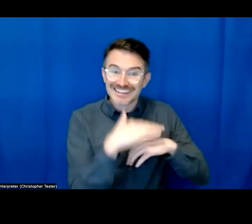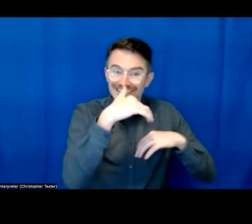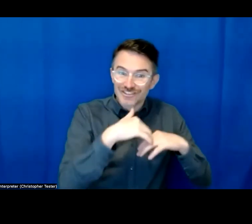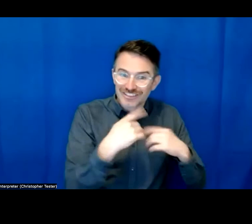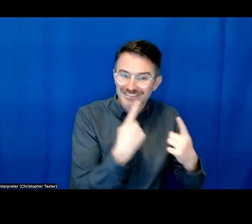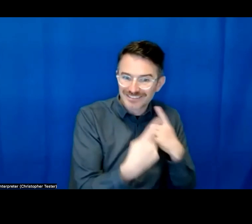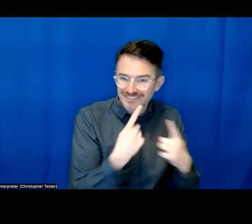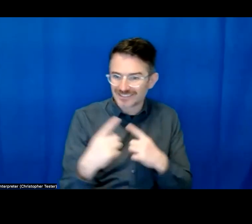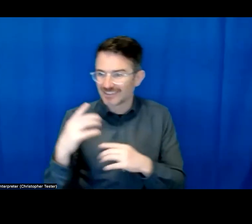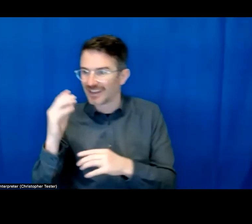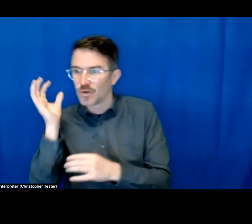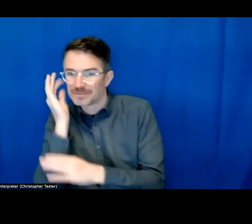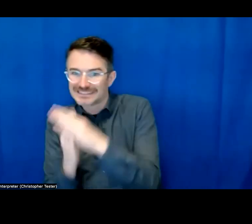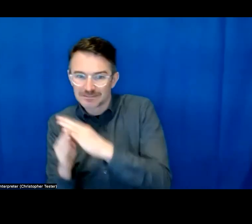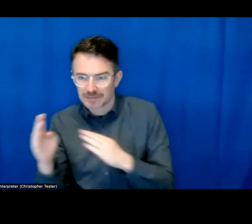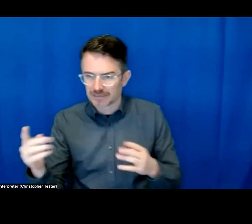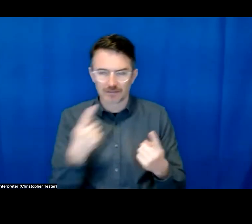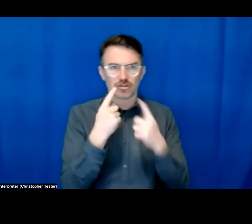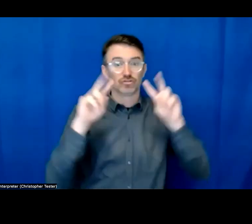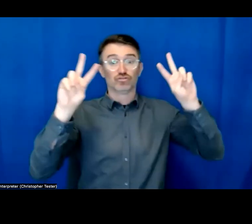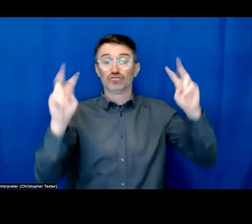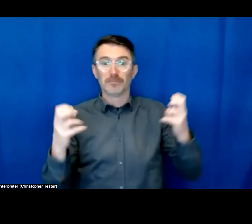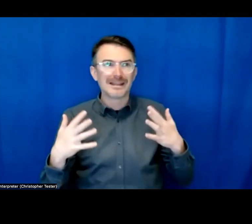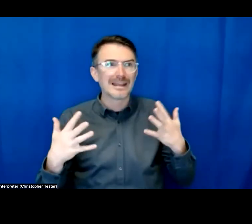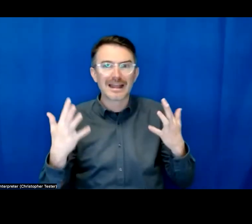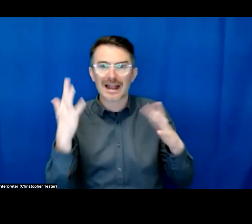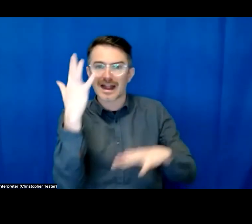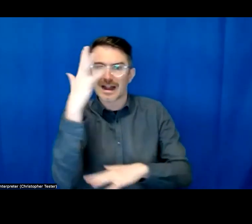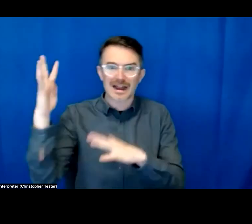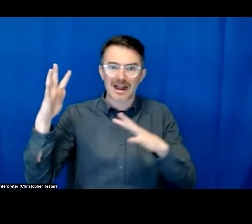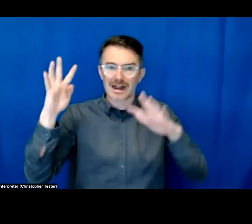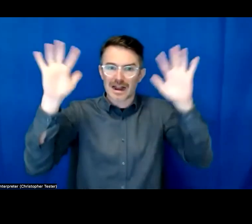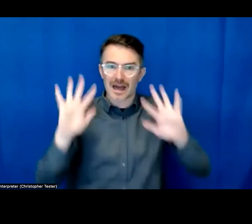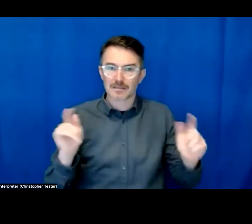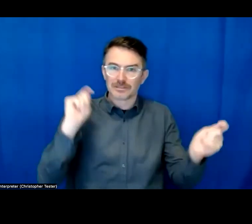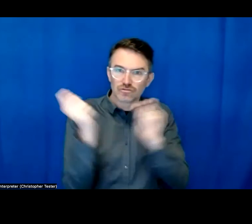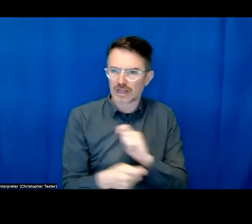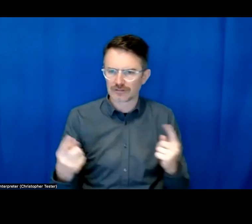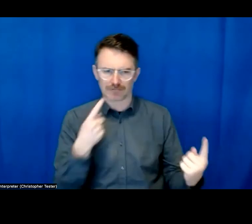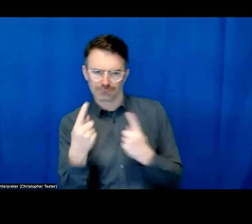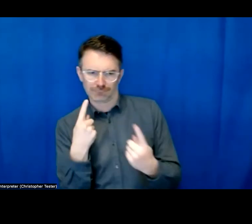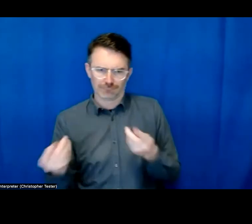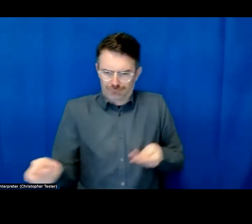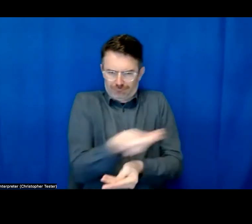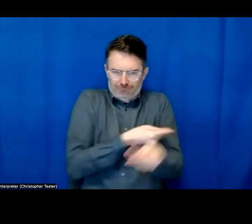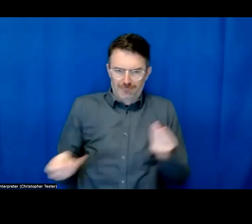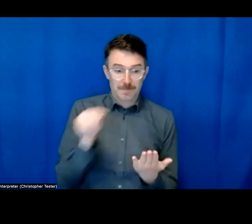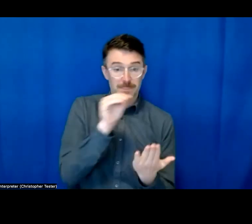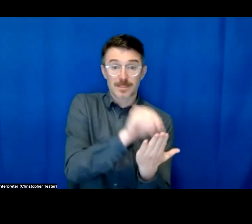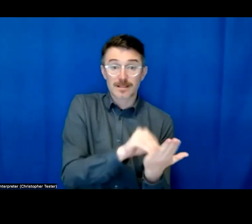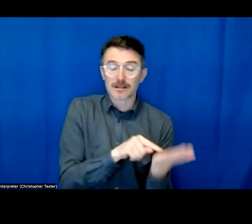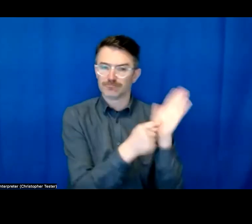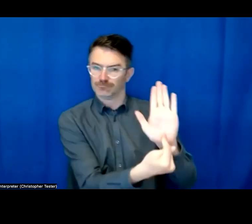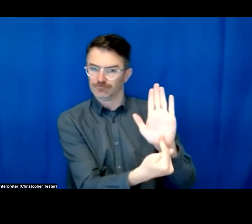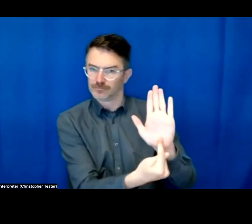been experienced, identifying possible impacts, identifying potential climate change in and